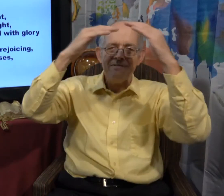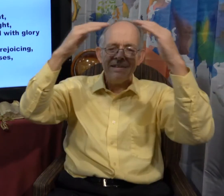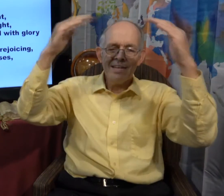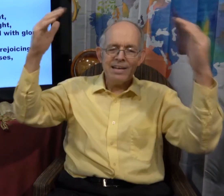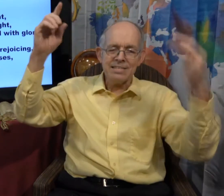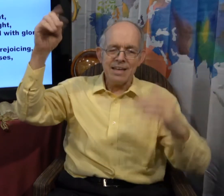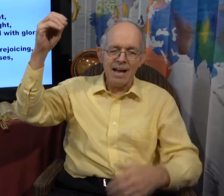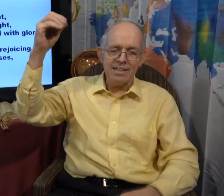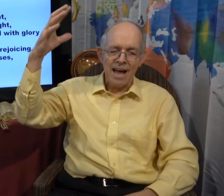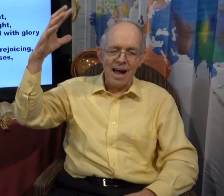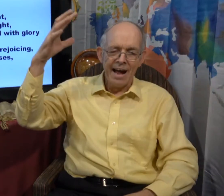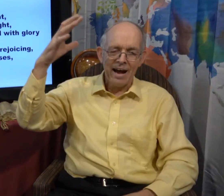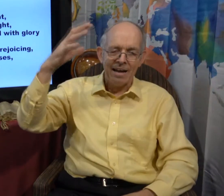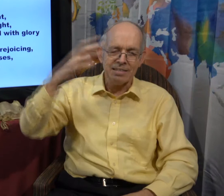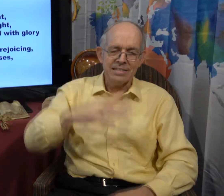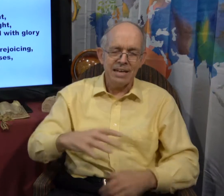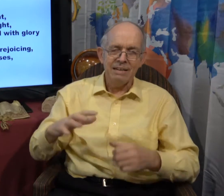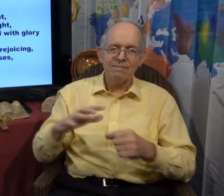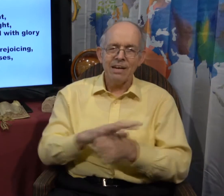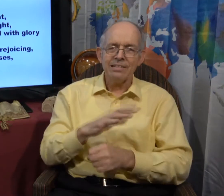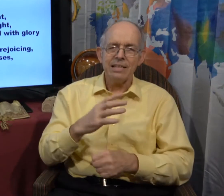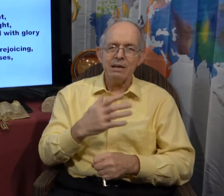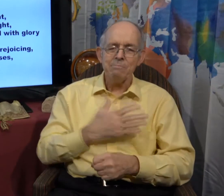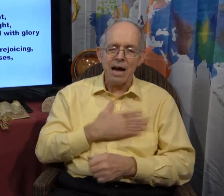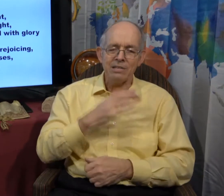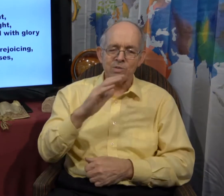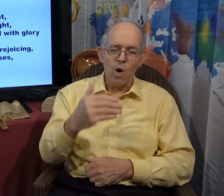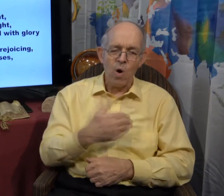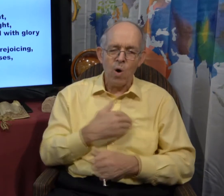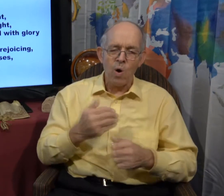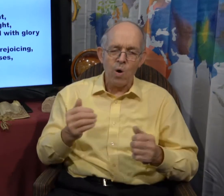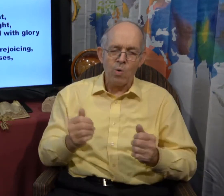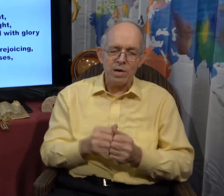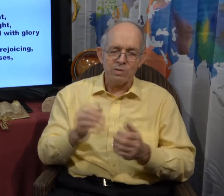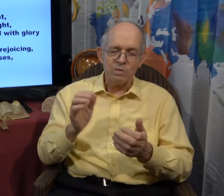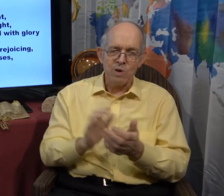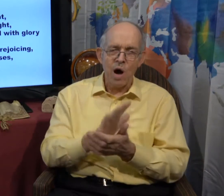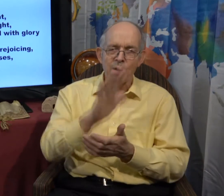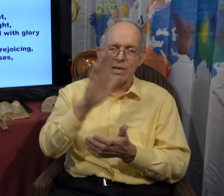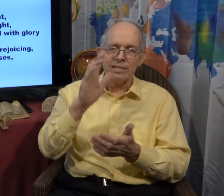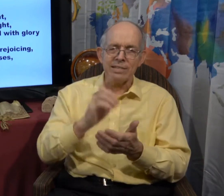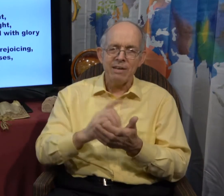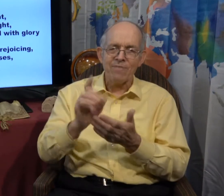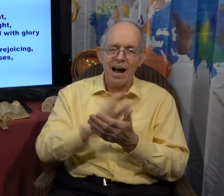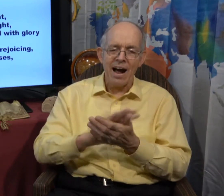Every shalom, 50 my soul with glory